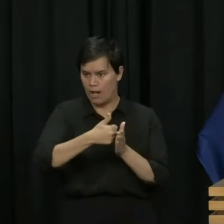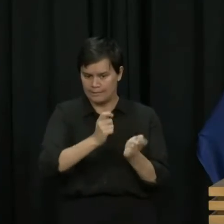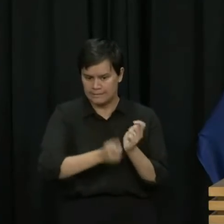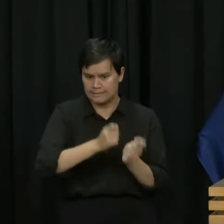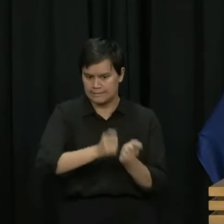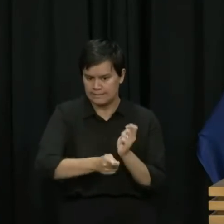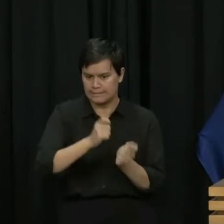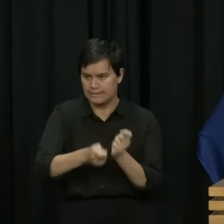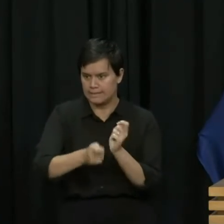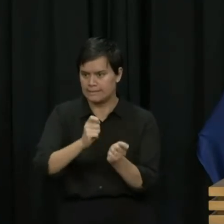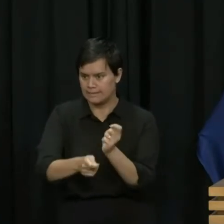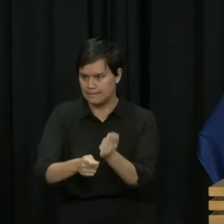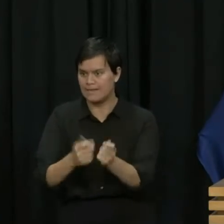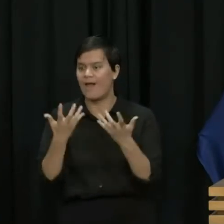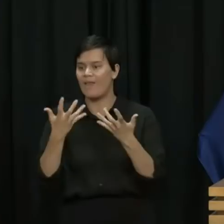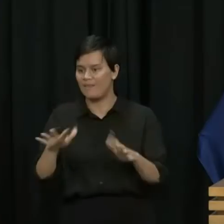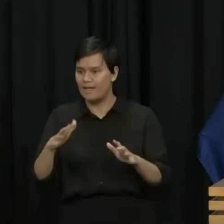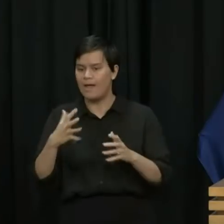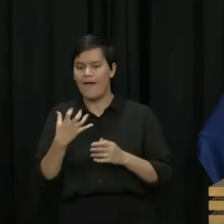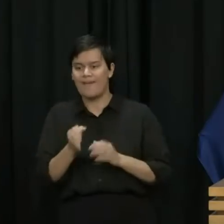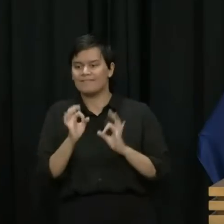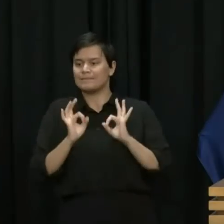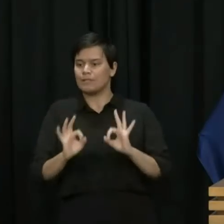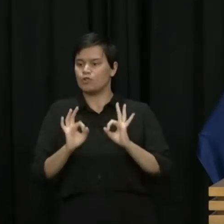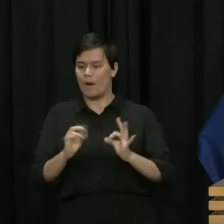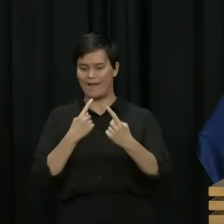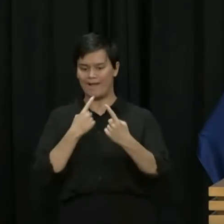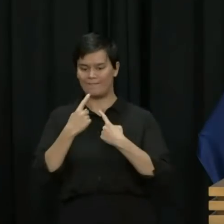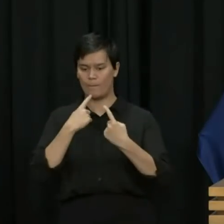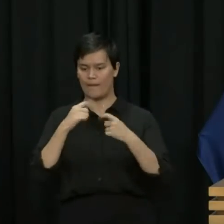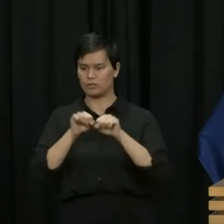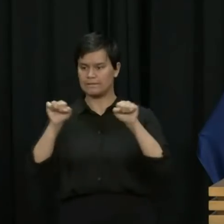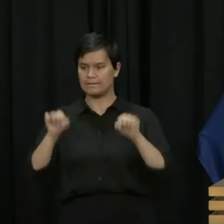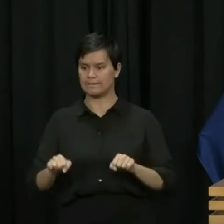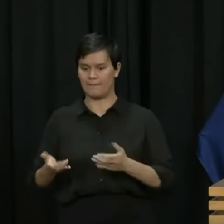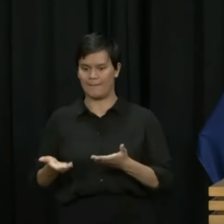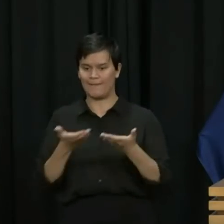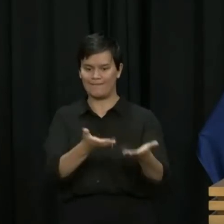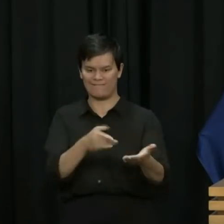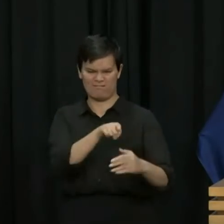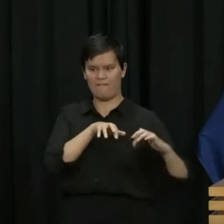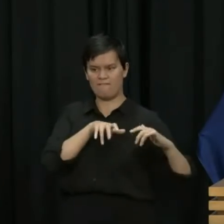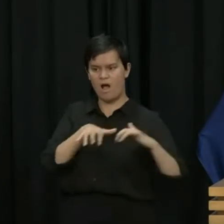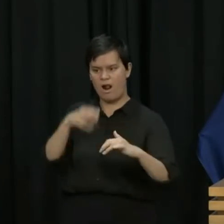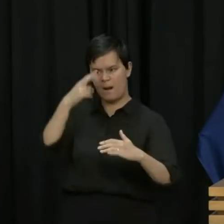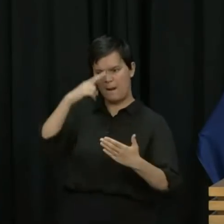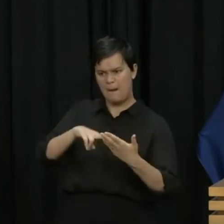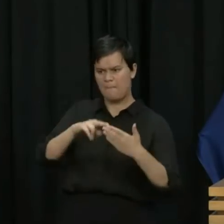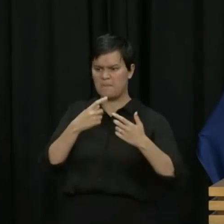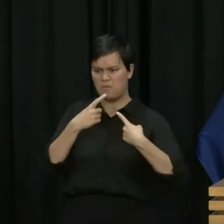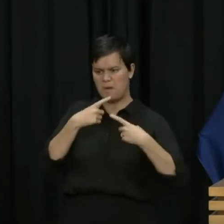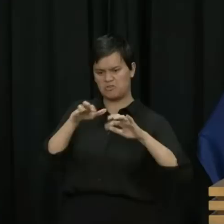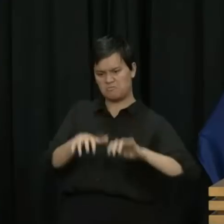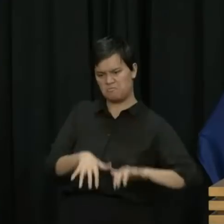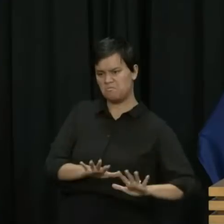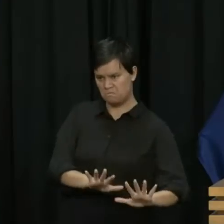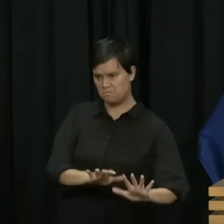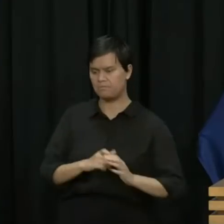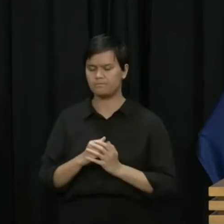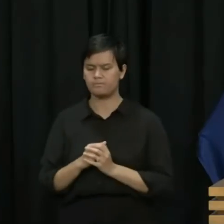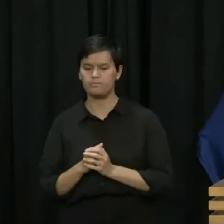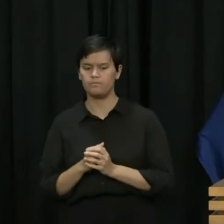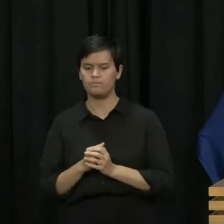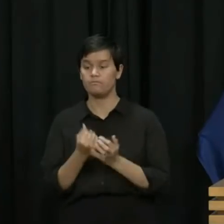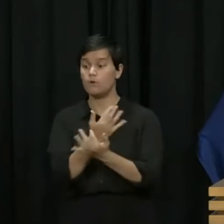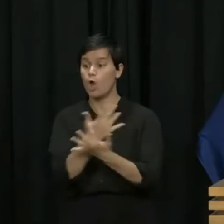testing information system. Many of employers have taken up that information system and